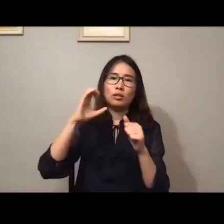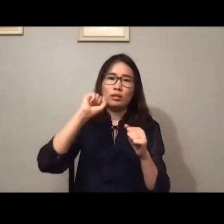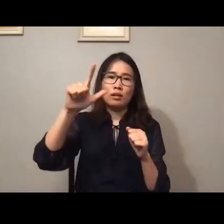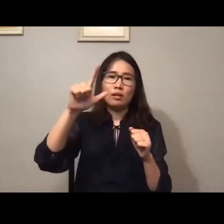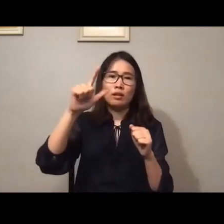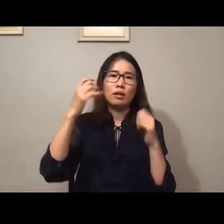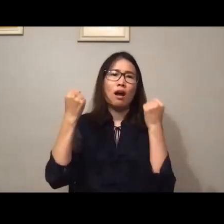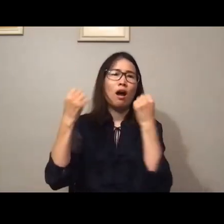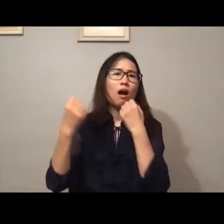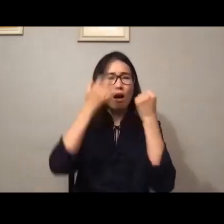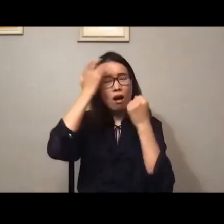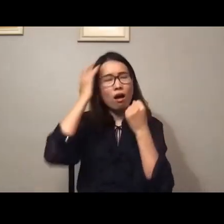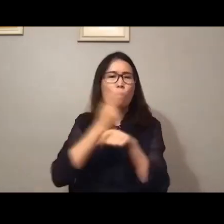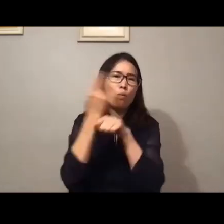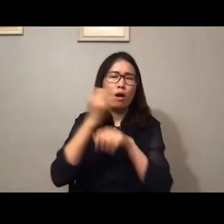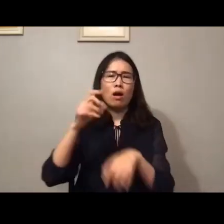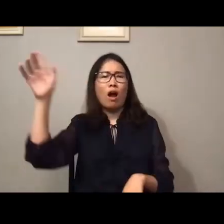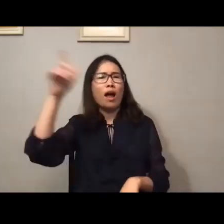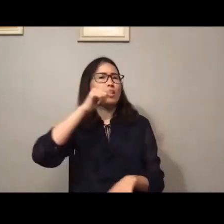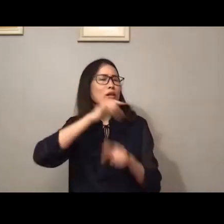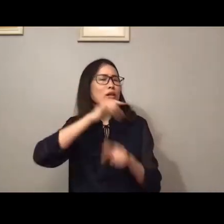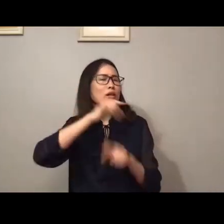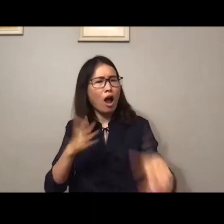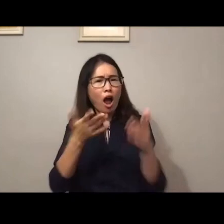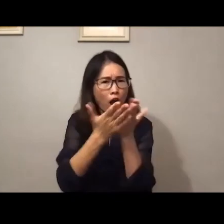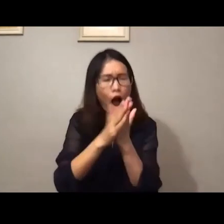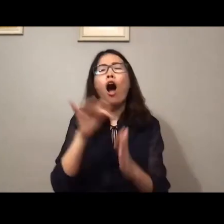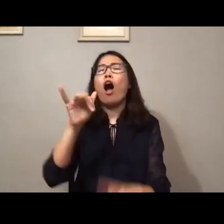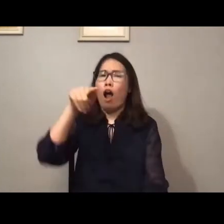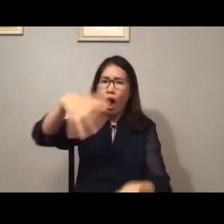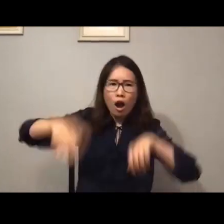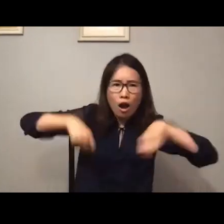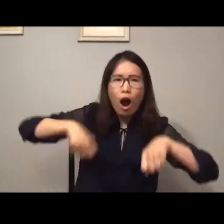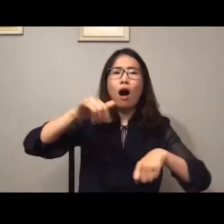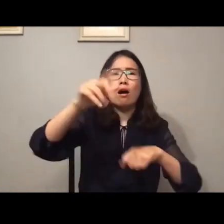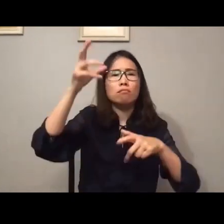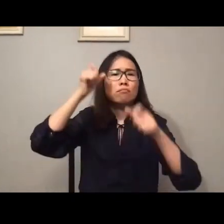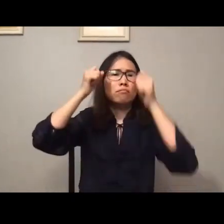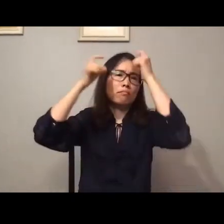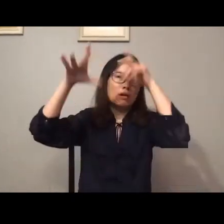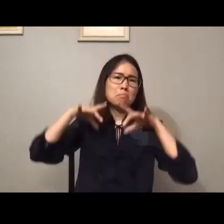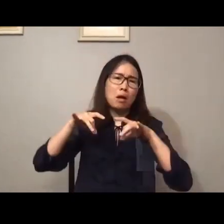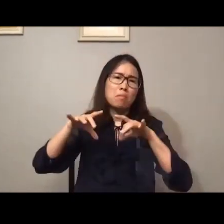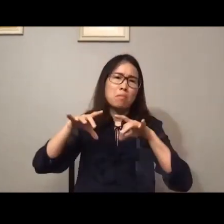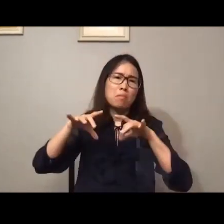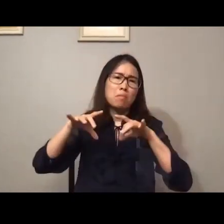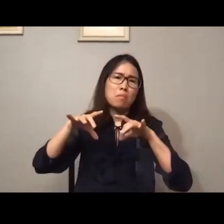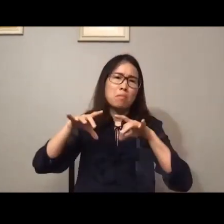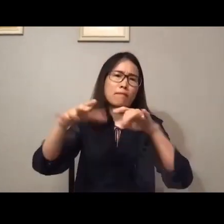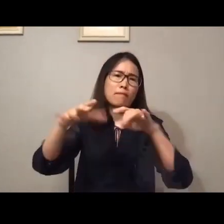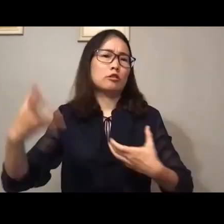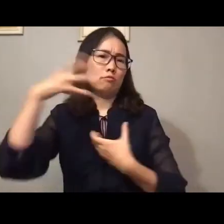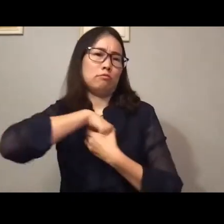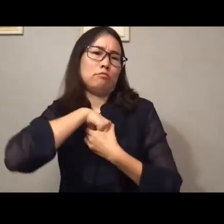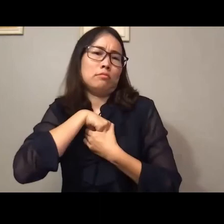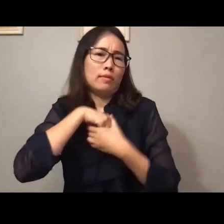I have a deaf sister, and she and I communicate using Chinese Sign Language. She taught me how to ride